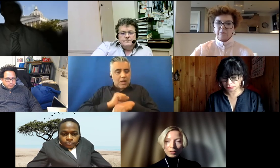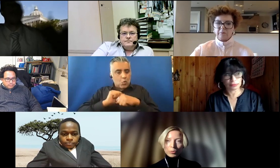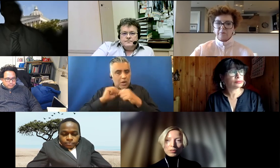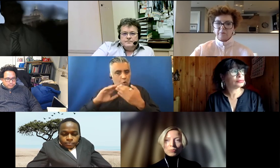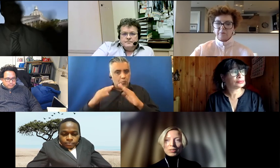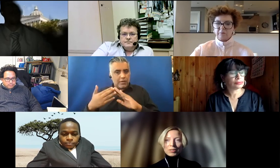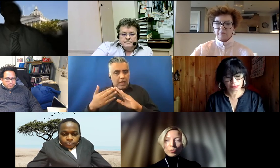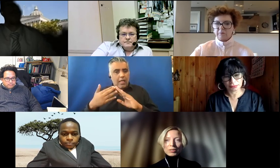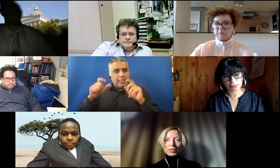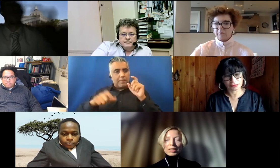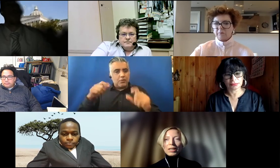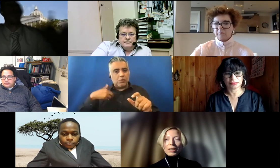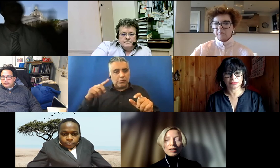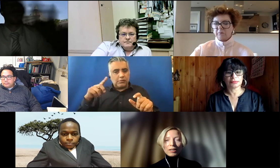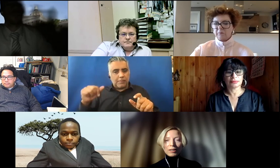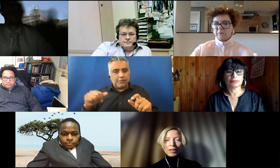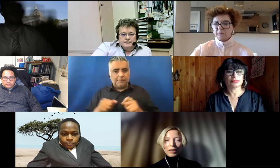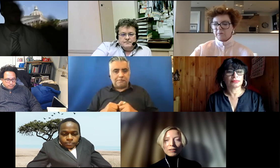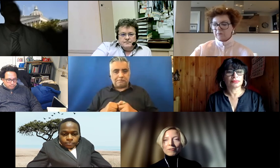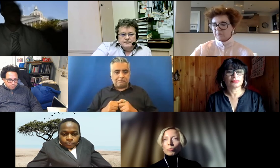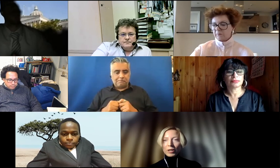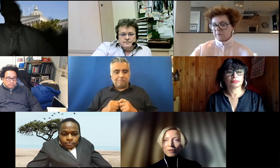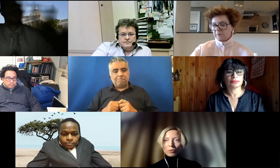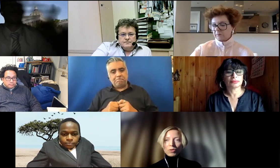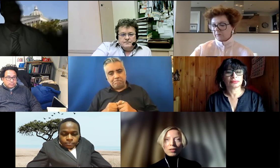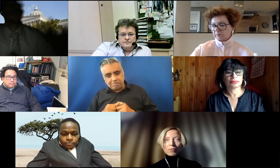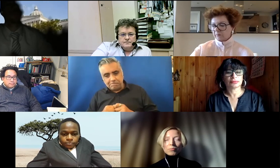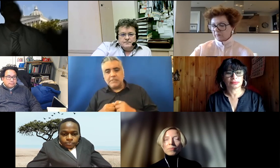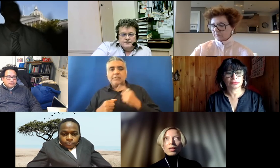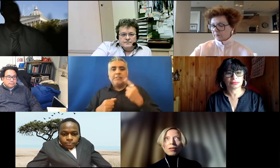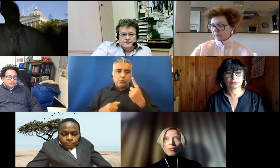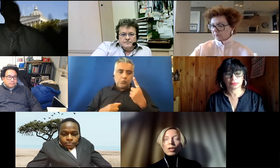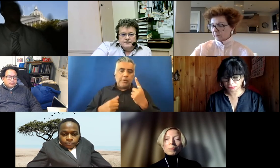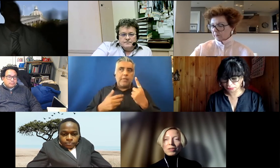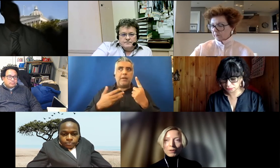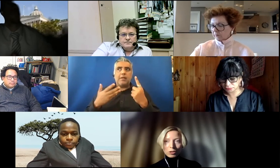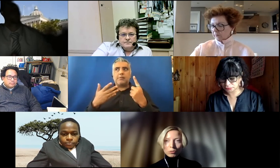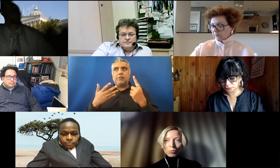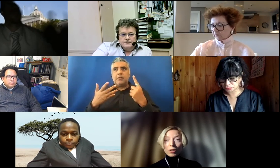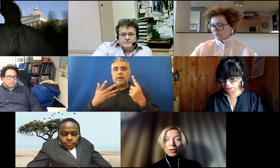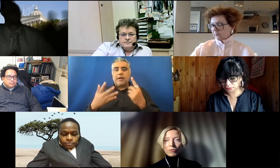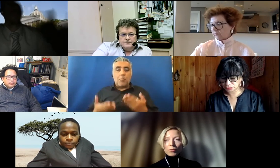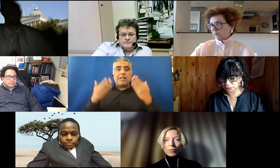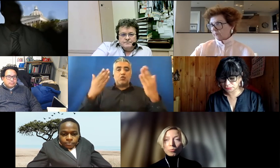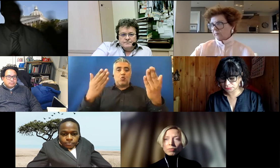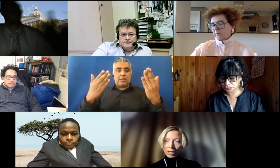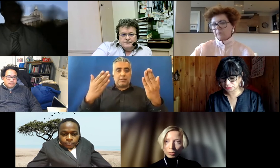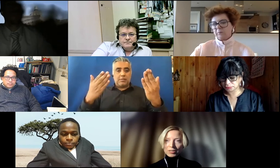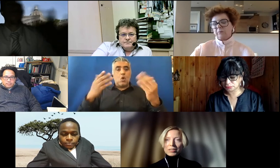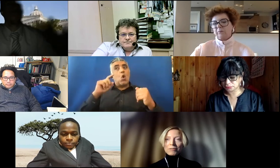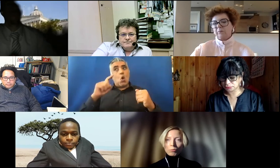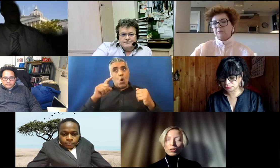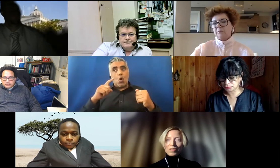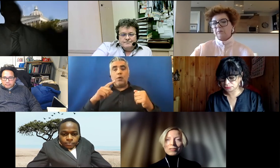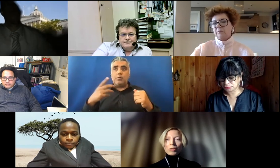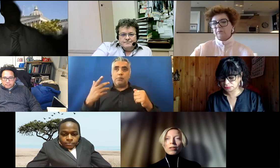of persons with disabilities. And one of their recommendations or even